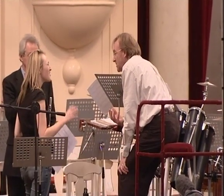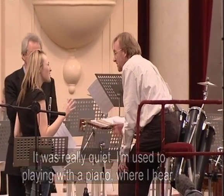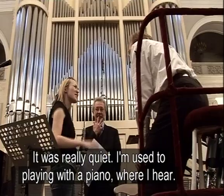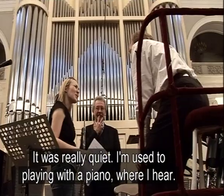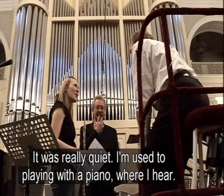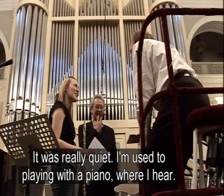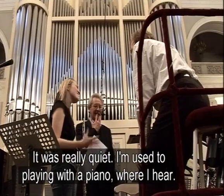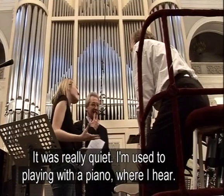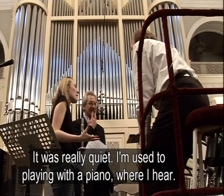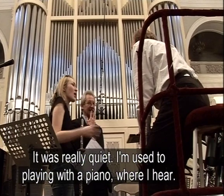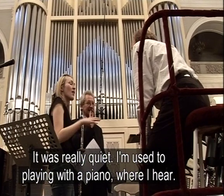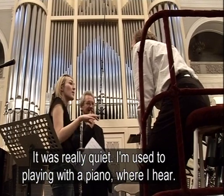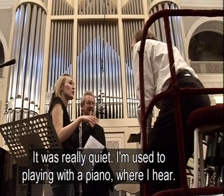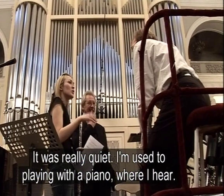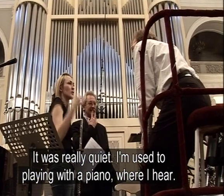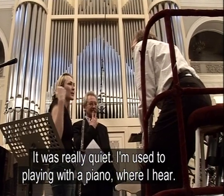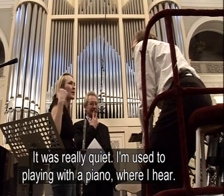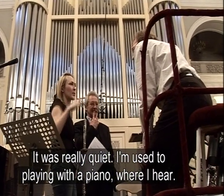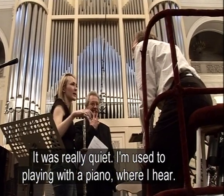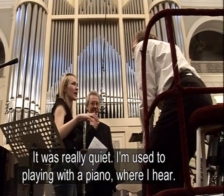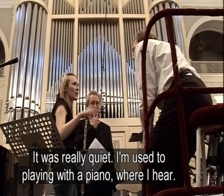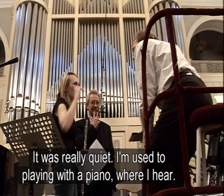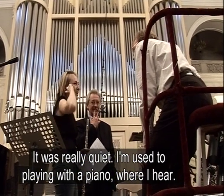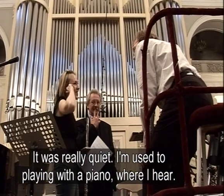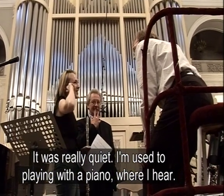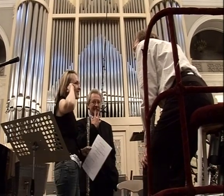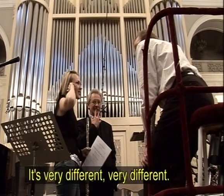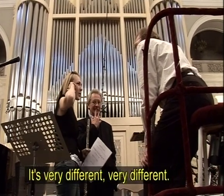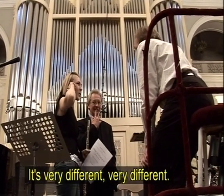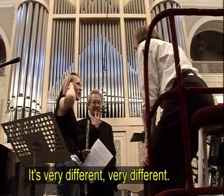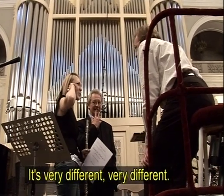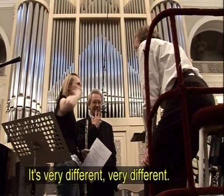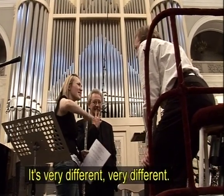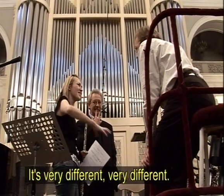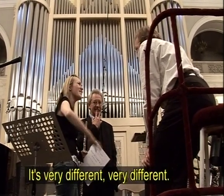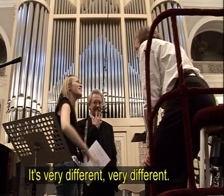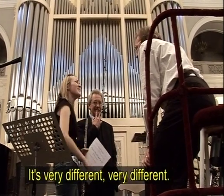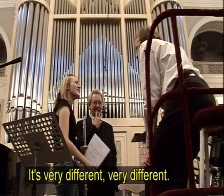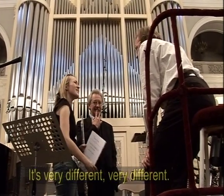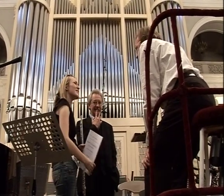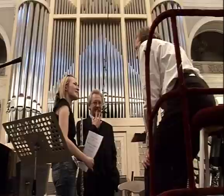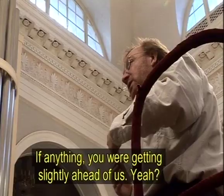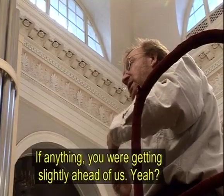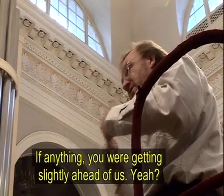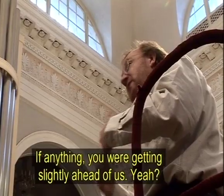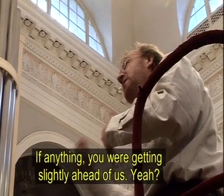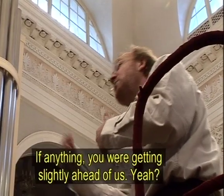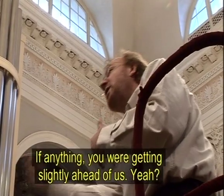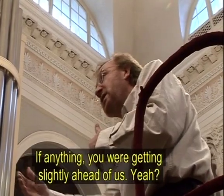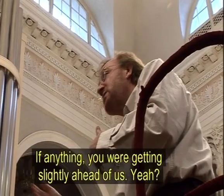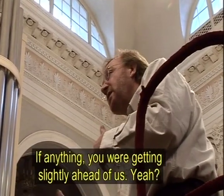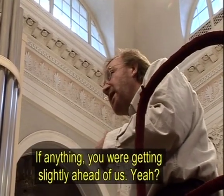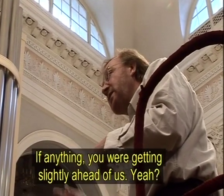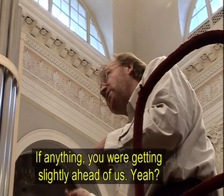sound. Really quiet. Yeah. I'm used to playing the piano where I hear. Yeah, quite it's well, very different. Very different. If anything,